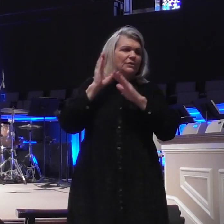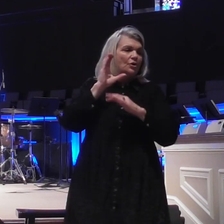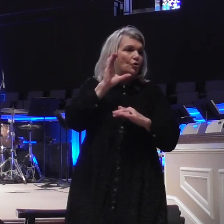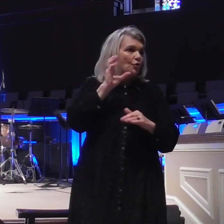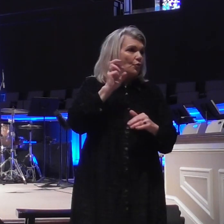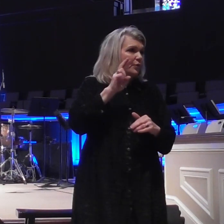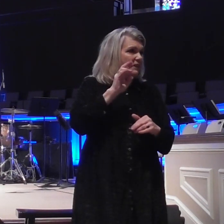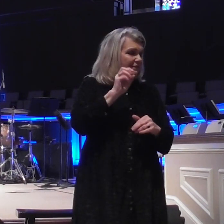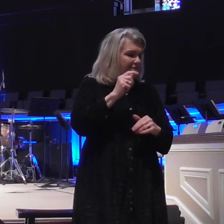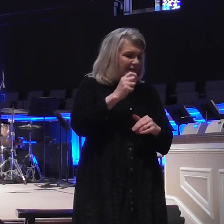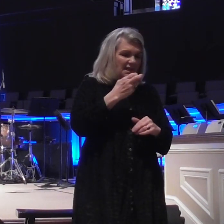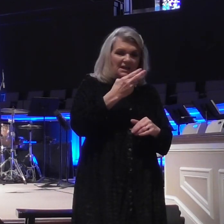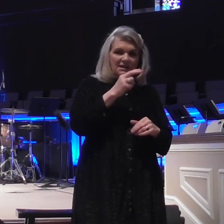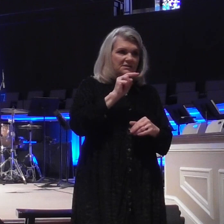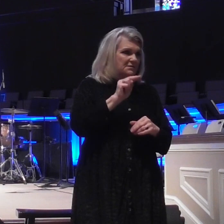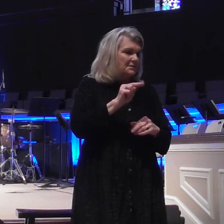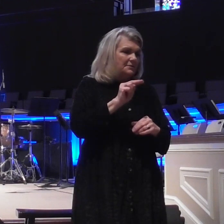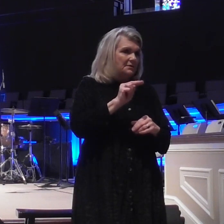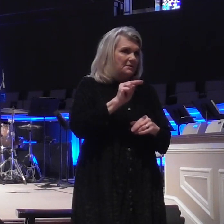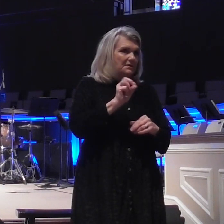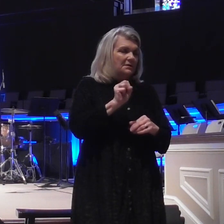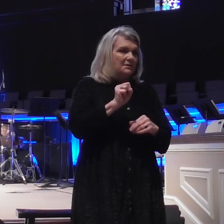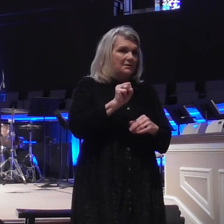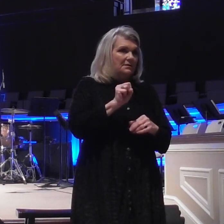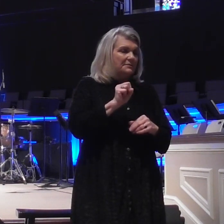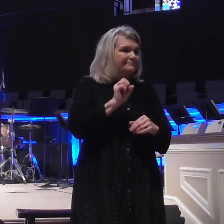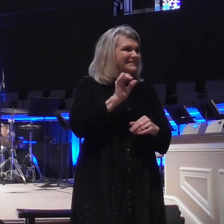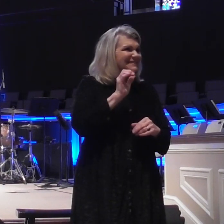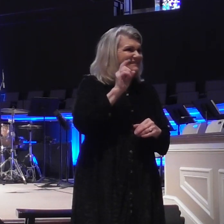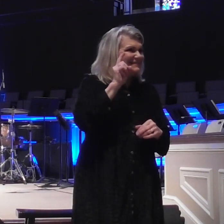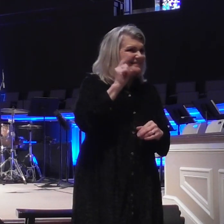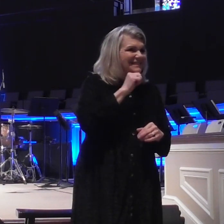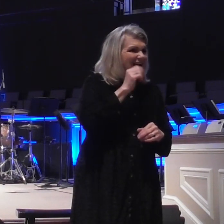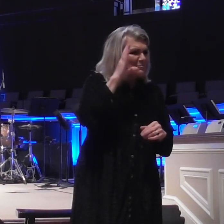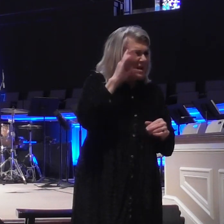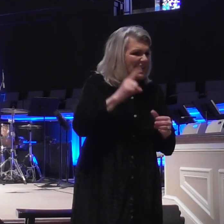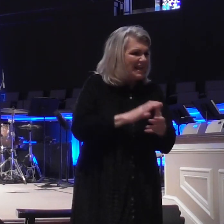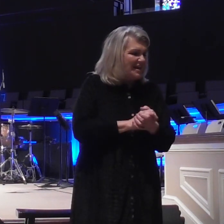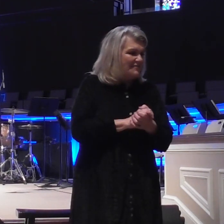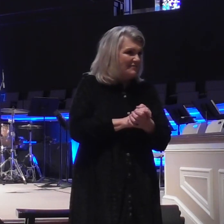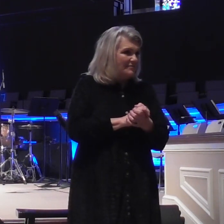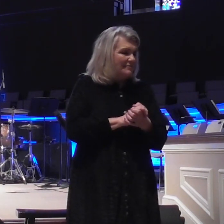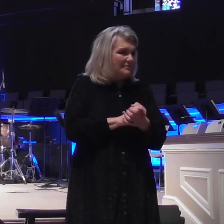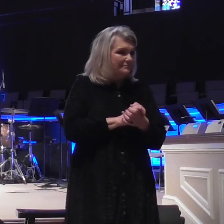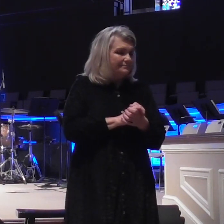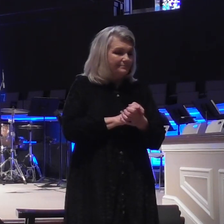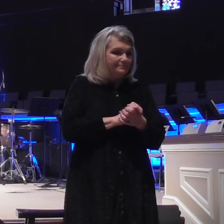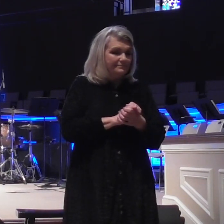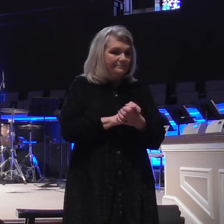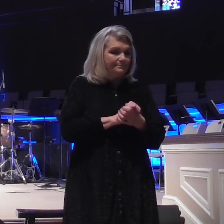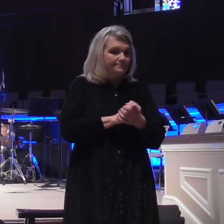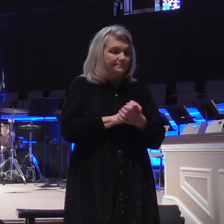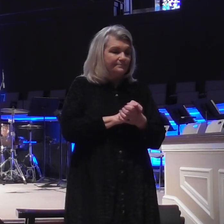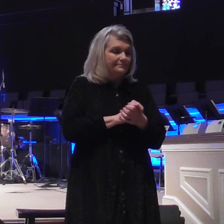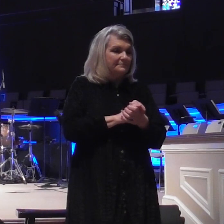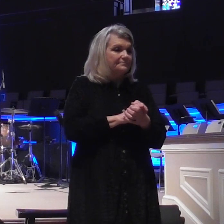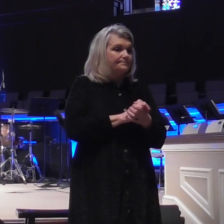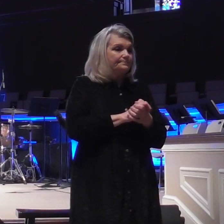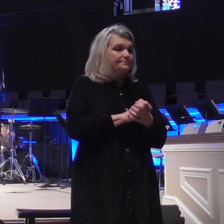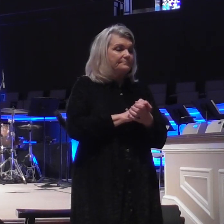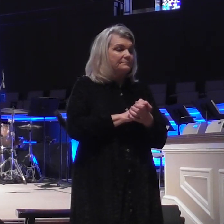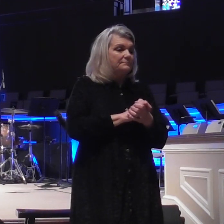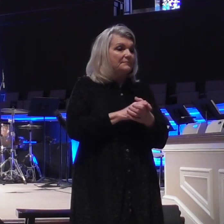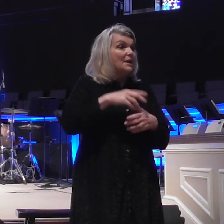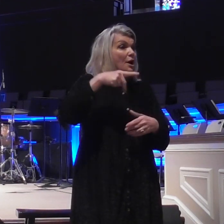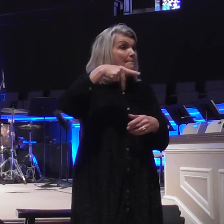thought that it was not the most real. And so 8 times Paul is going to use the word soma, the Greek word for body. He wants to talk about